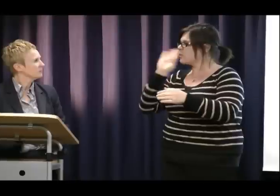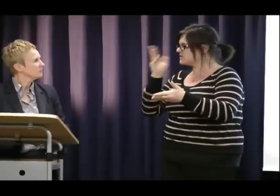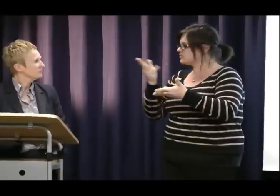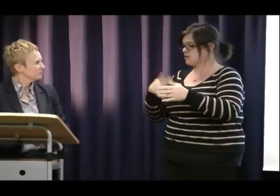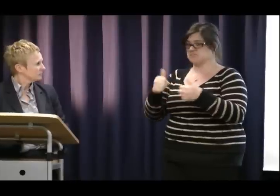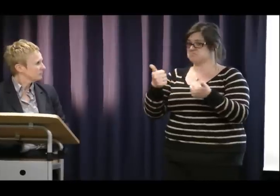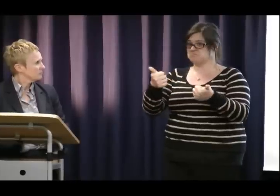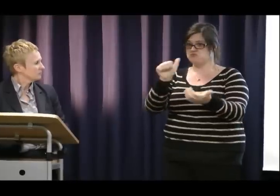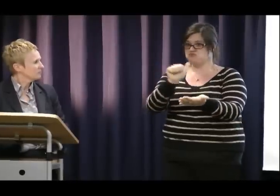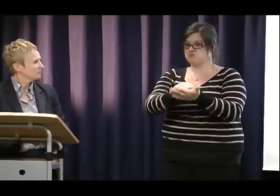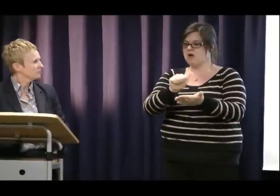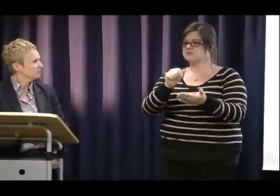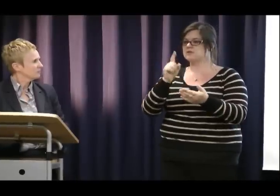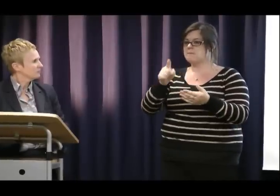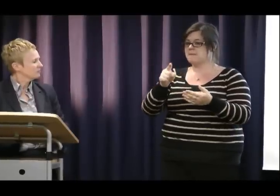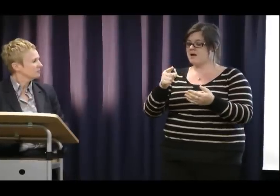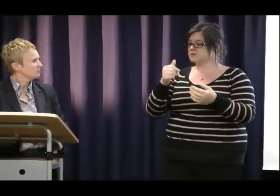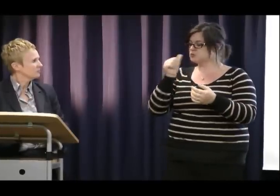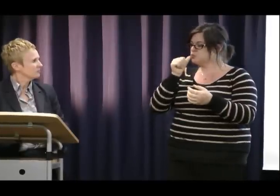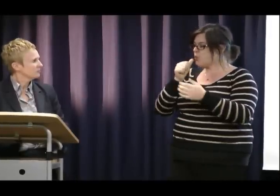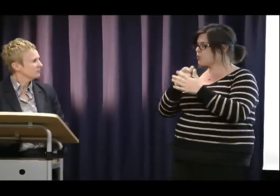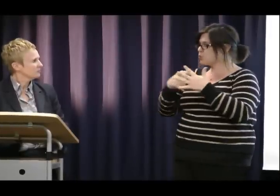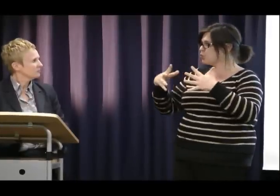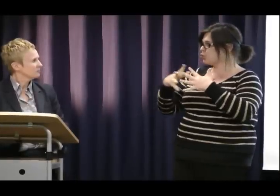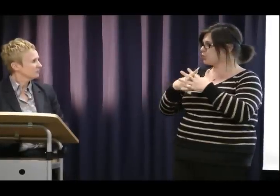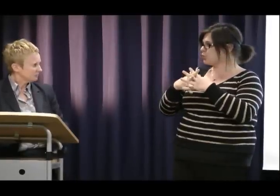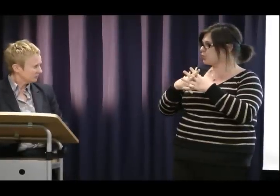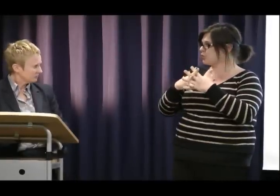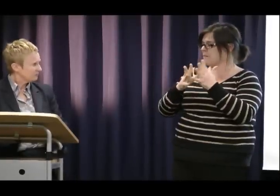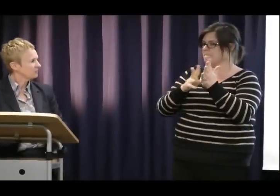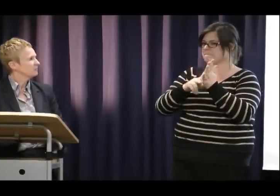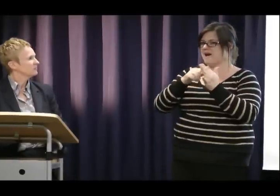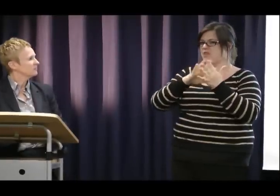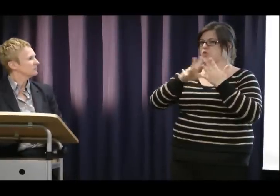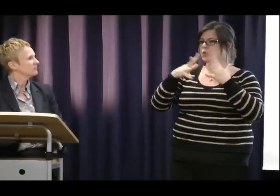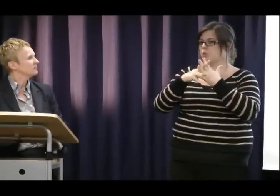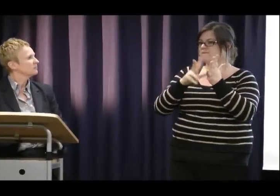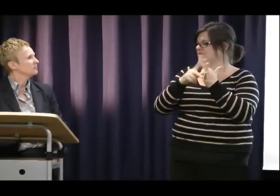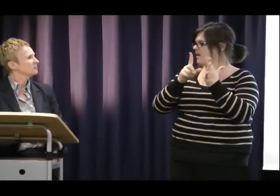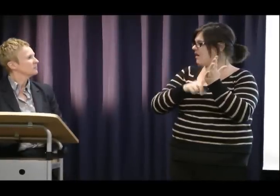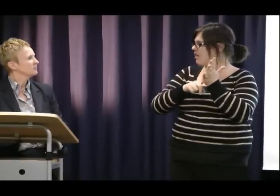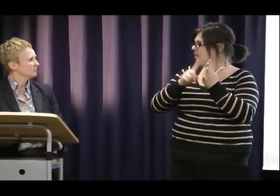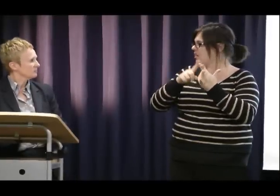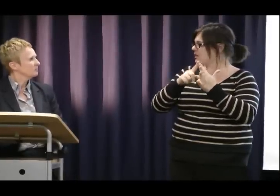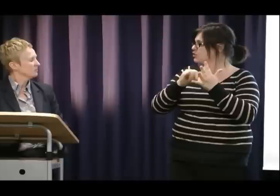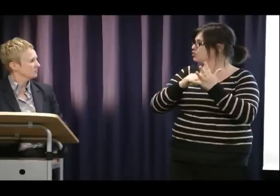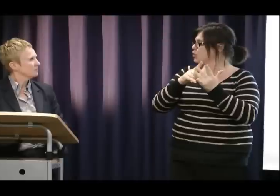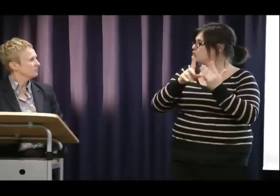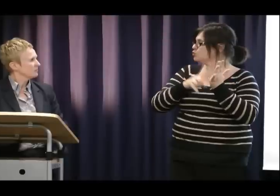about the old property where everything was housed on that one property.